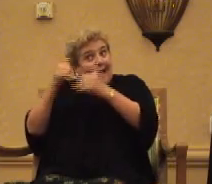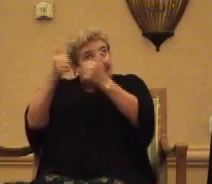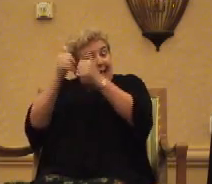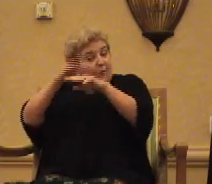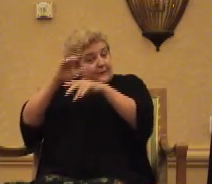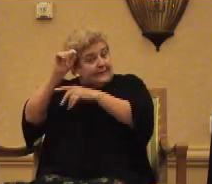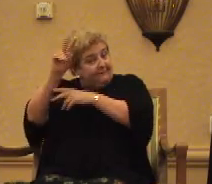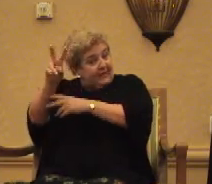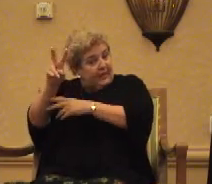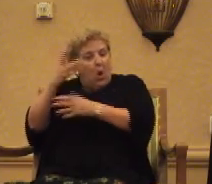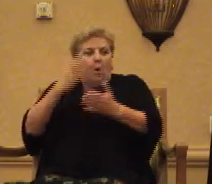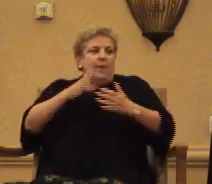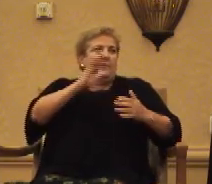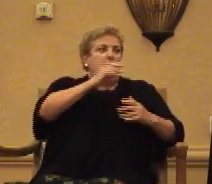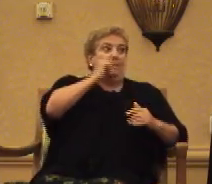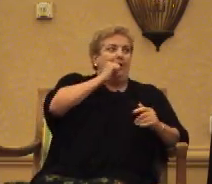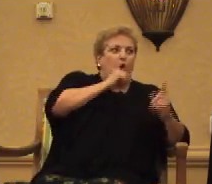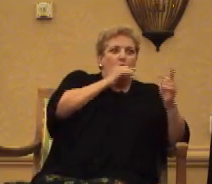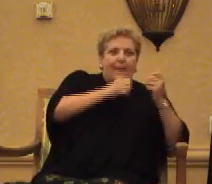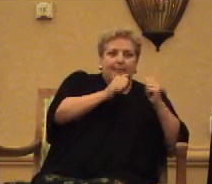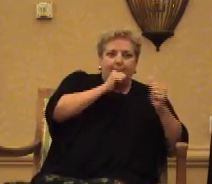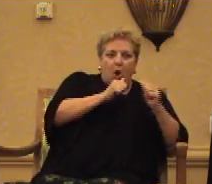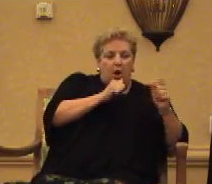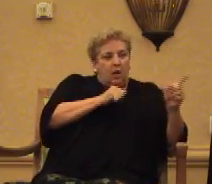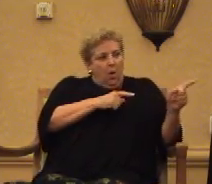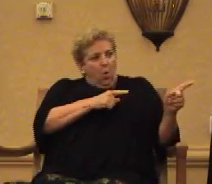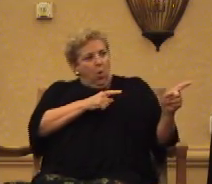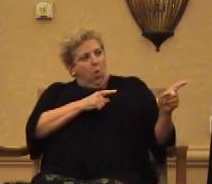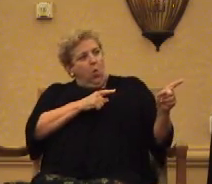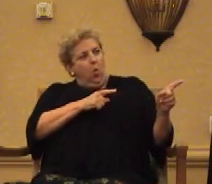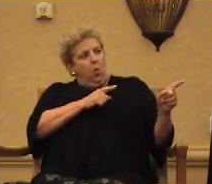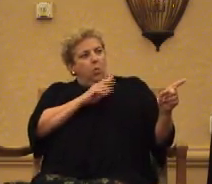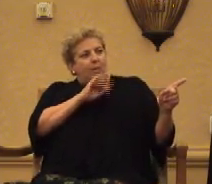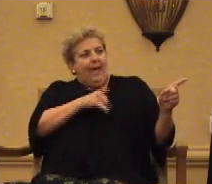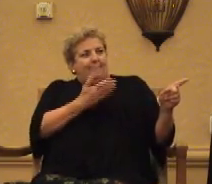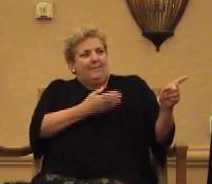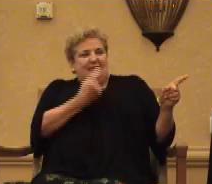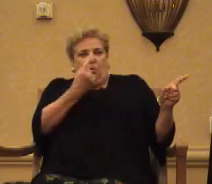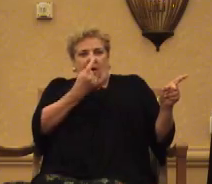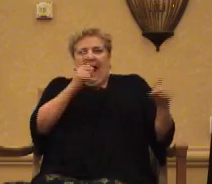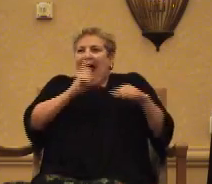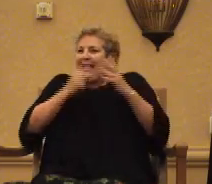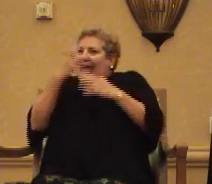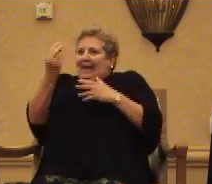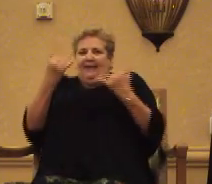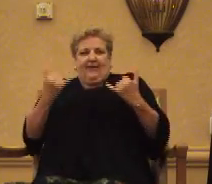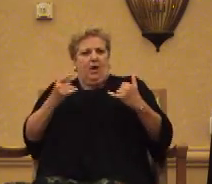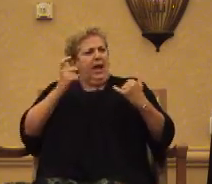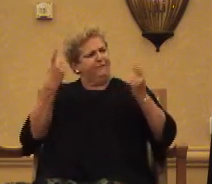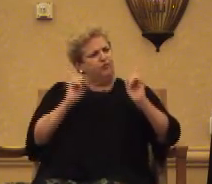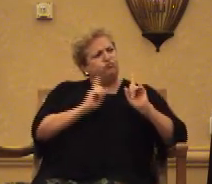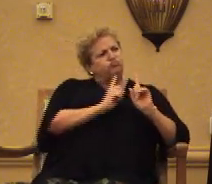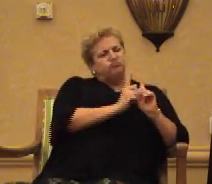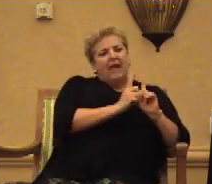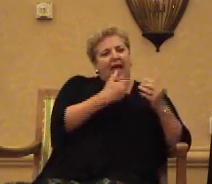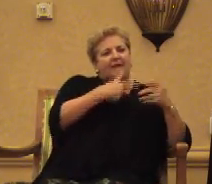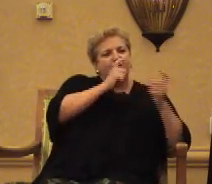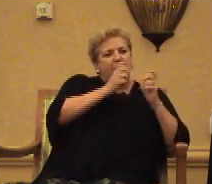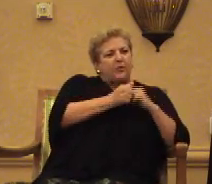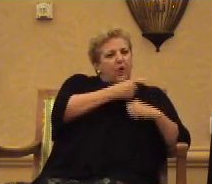some girl in the bar, and I'd look at her and go, oh, she can be her. Can't leave now, gotta have a drink with her. Or some Joe or some friend of